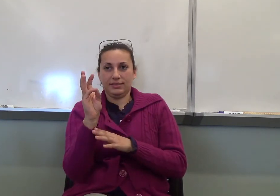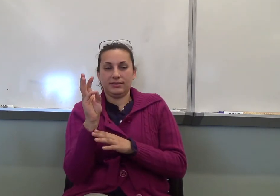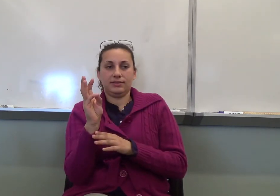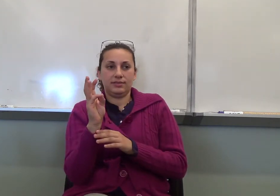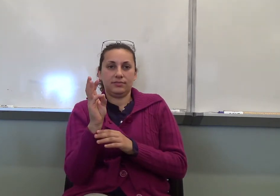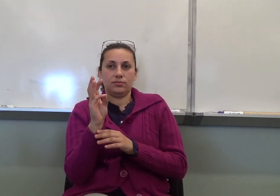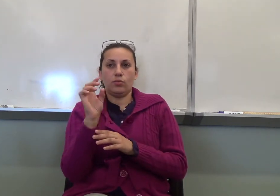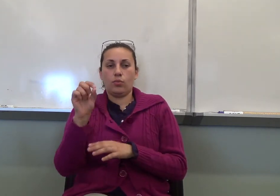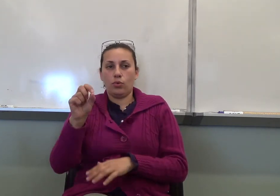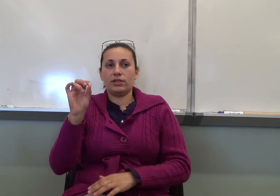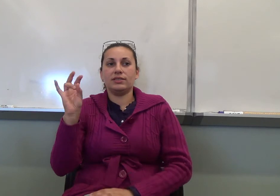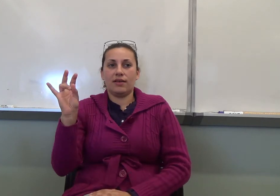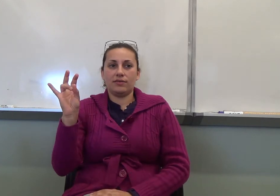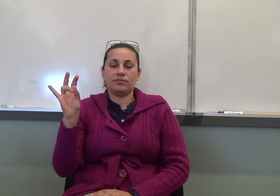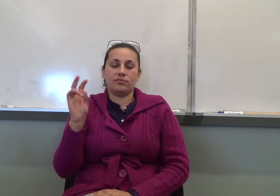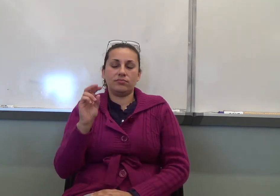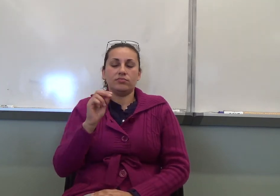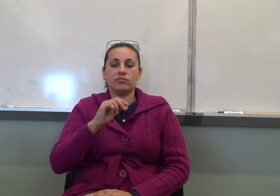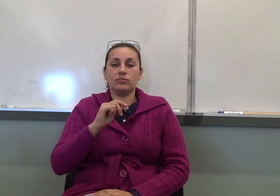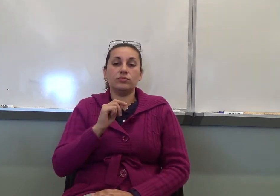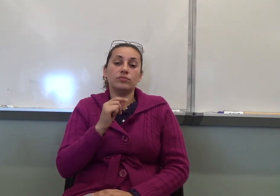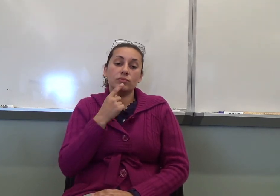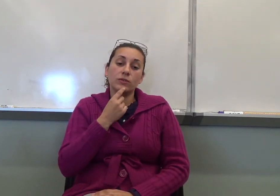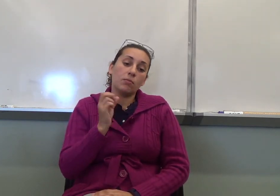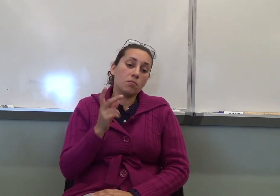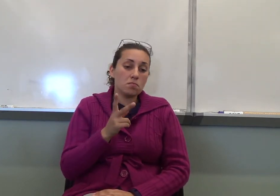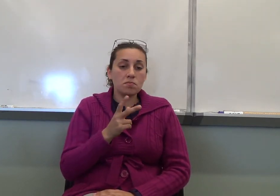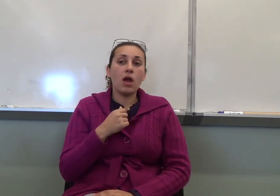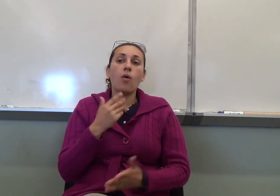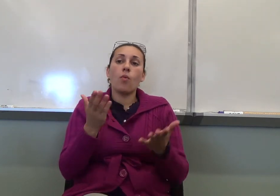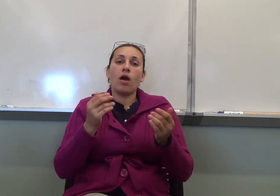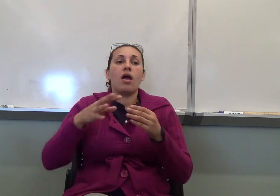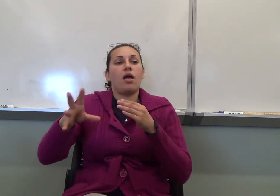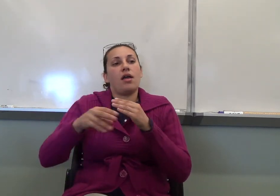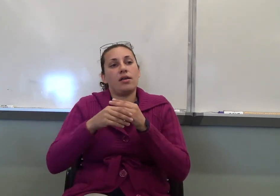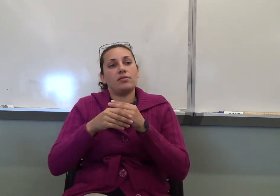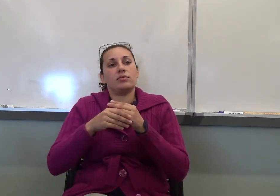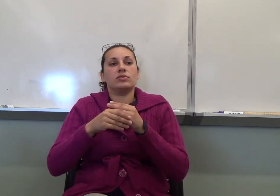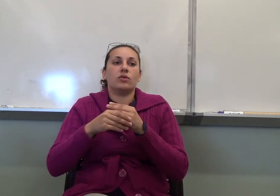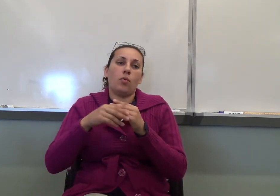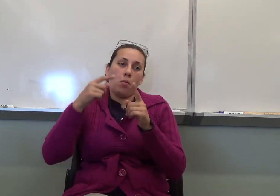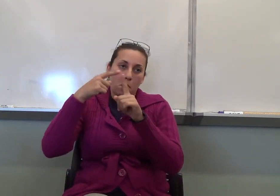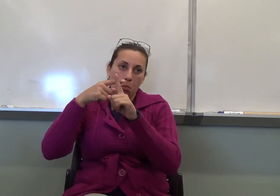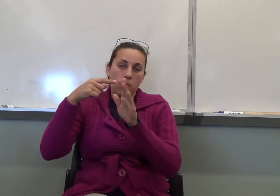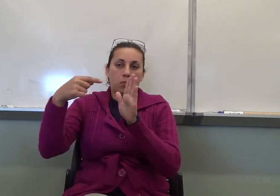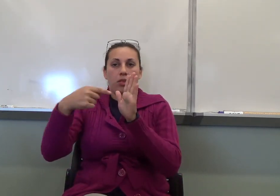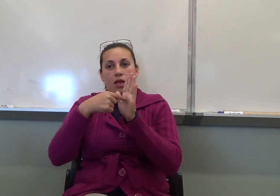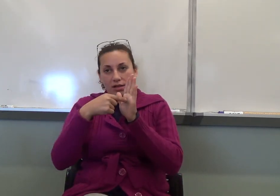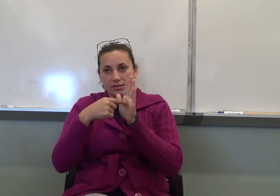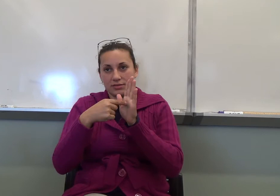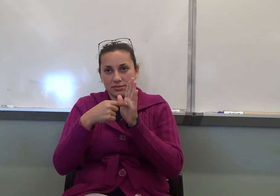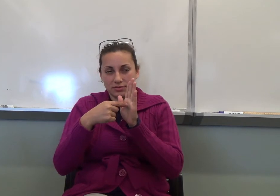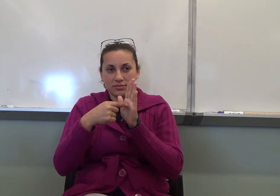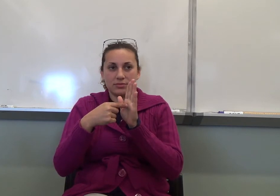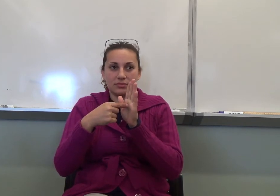And then you say, okay, I want to add to that. So you push plus, and then push in